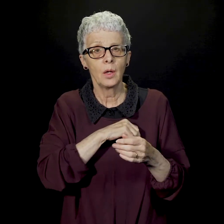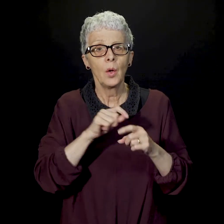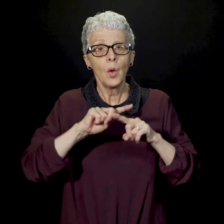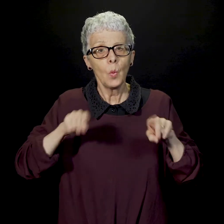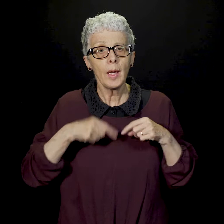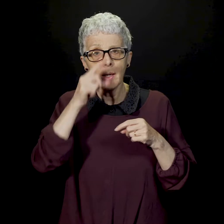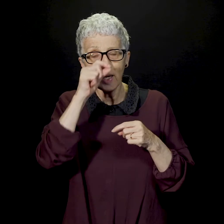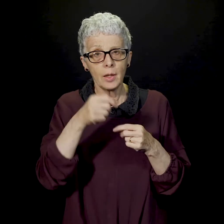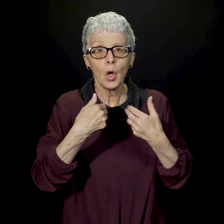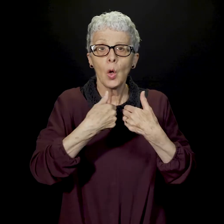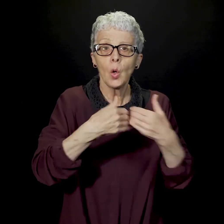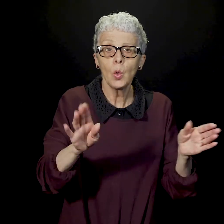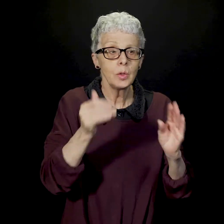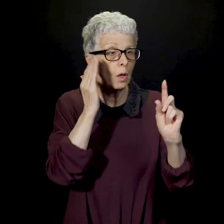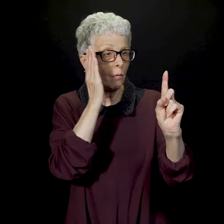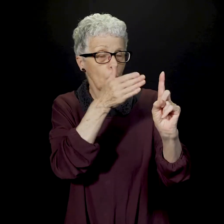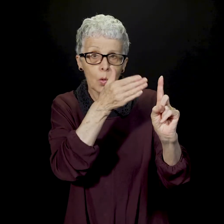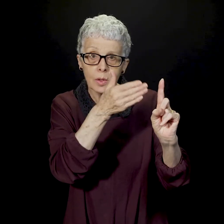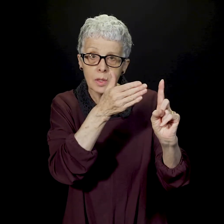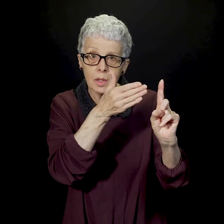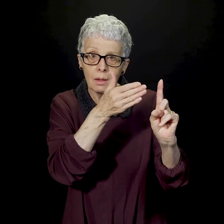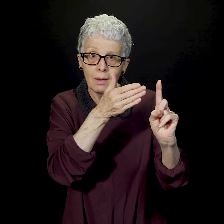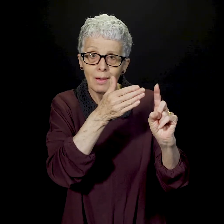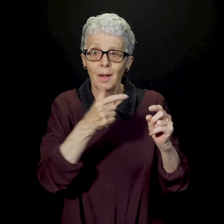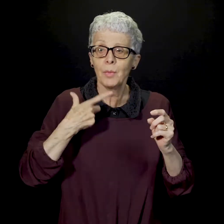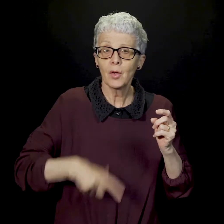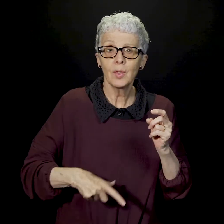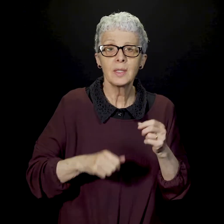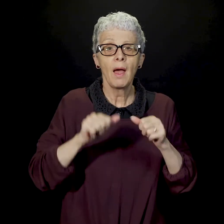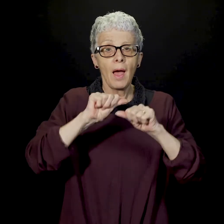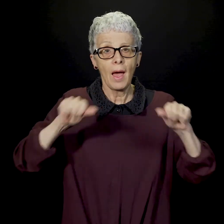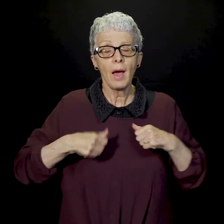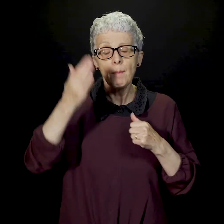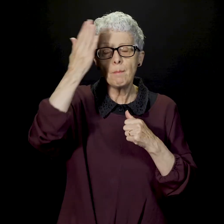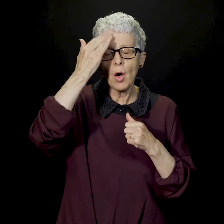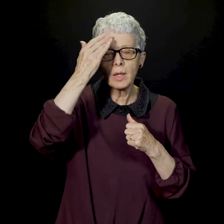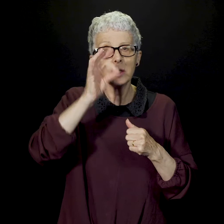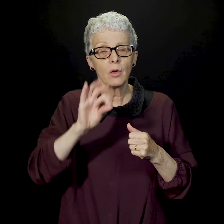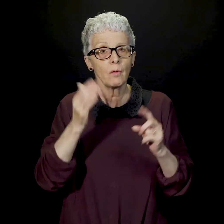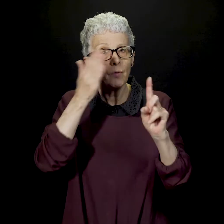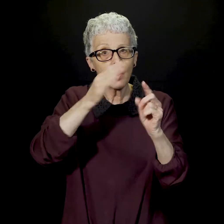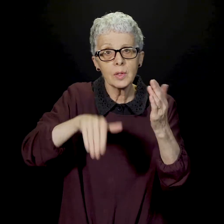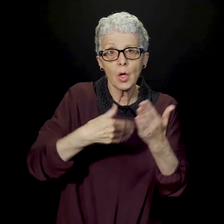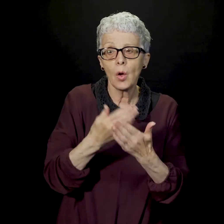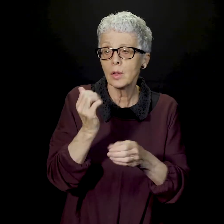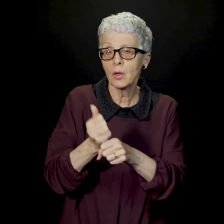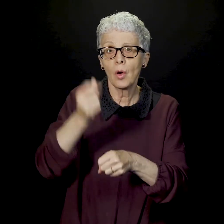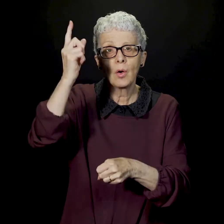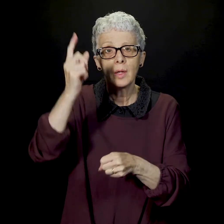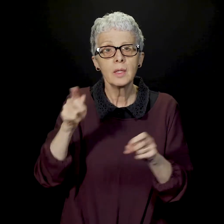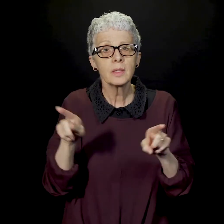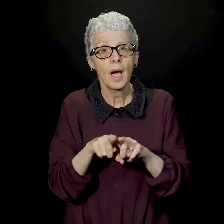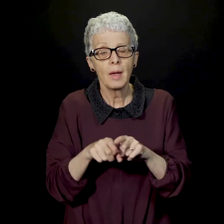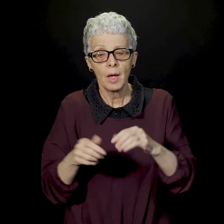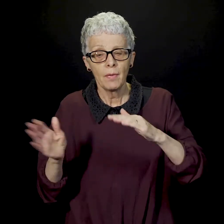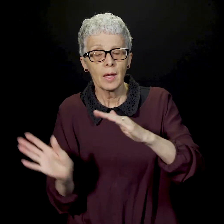equivalent of getting out your Lilo, pumping it up, hopping in the ocean, and just going, wherever the current takes me